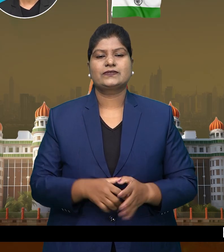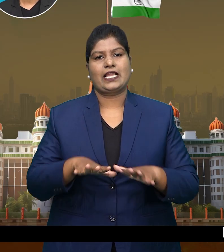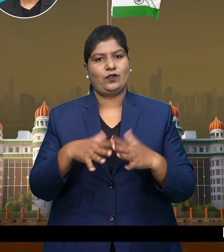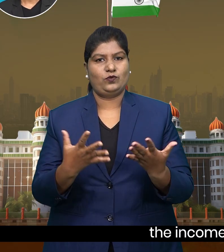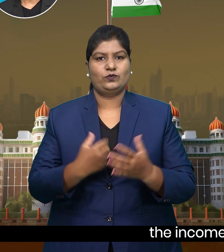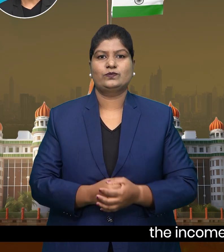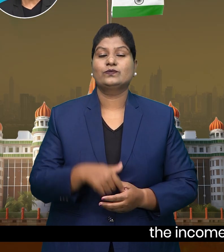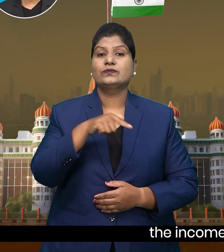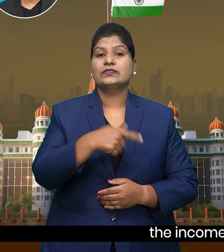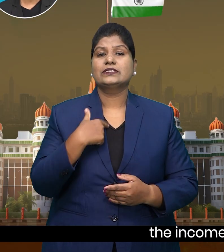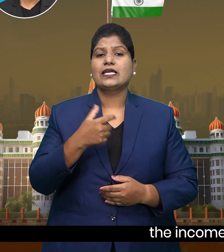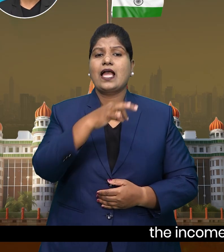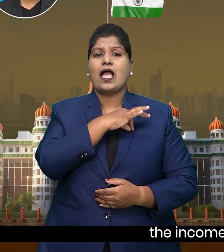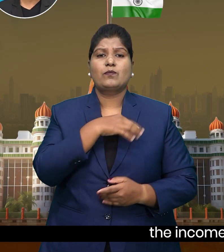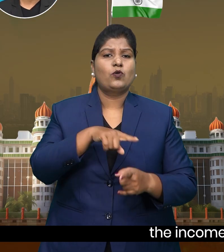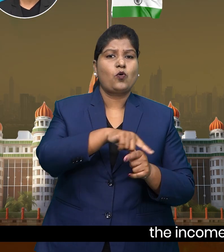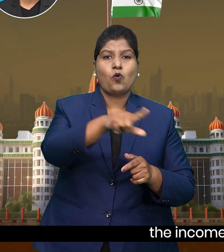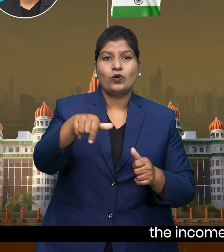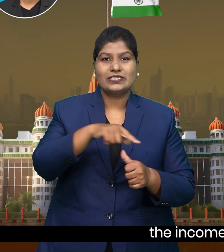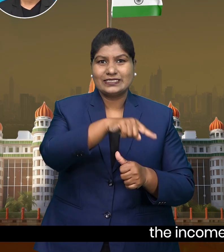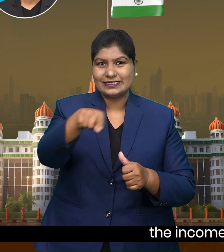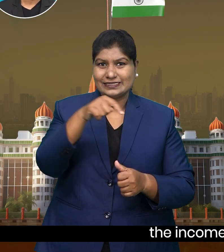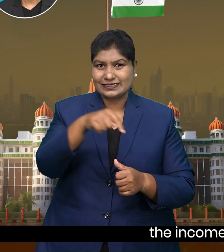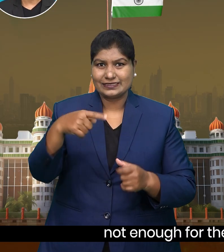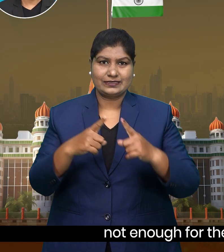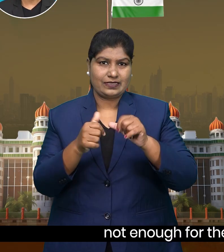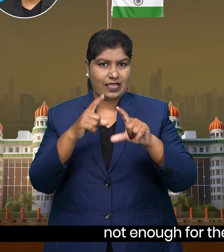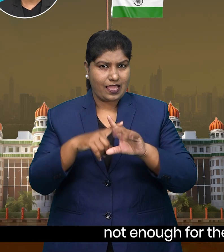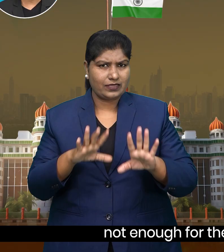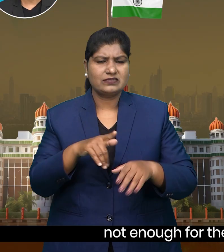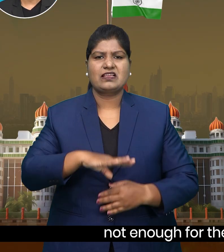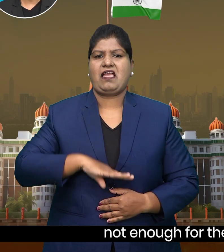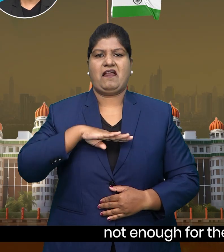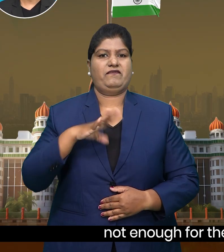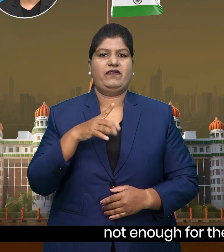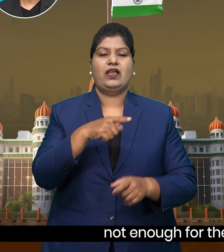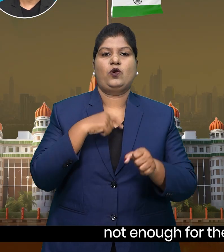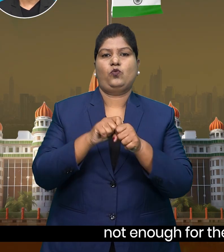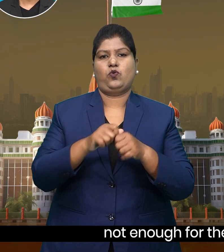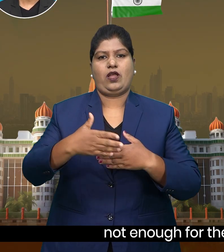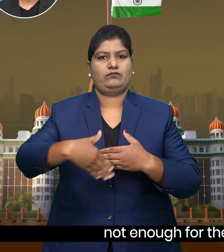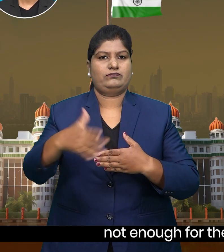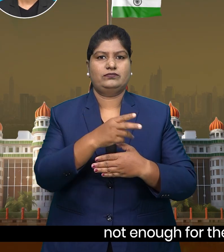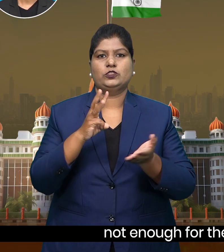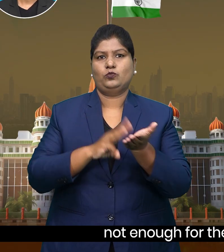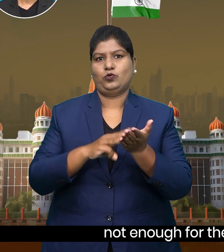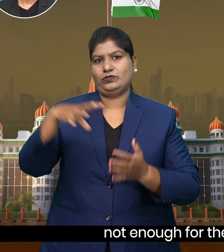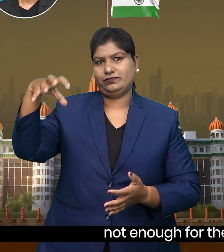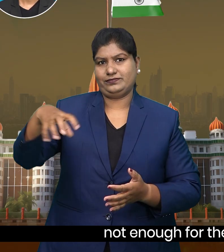However, the income from these taxes is not enough for the work of the municipalities